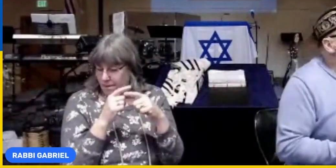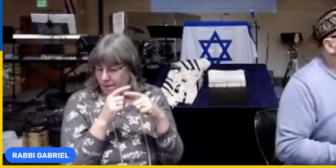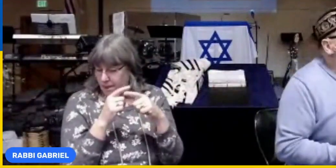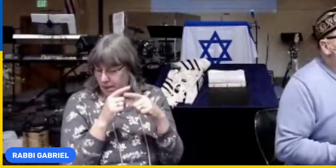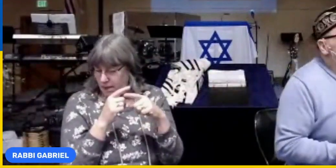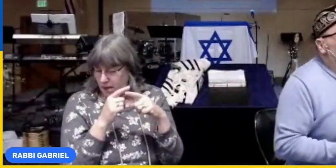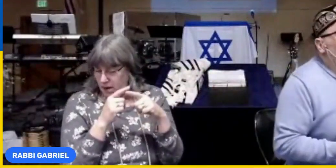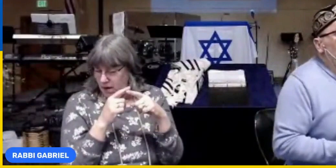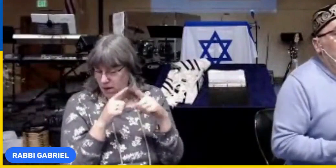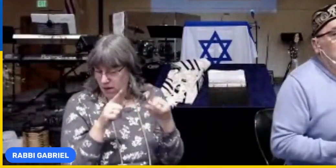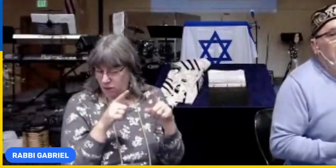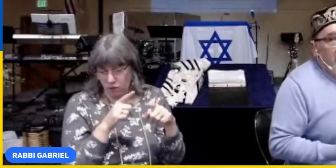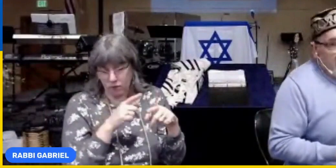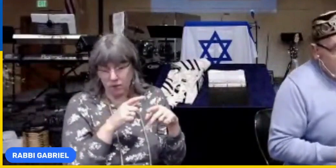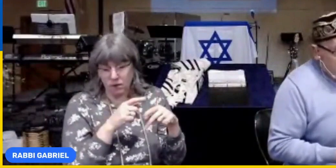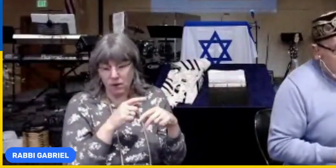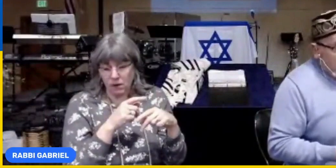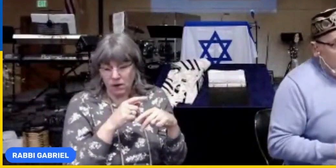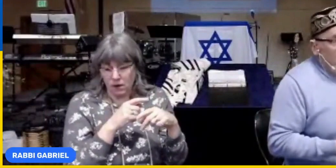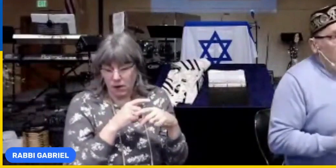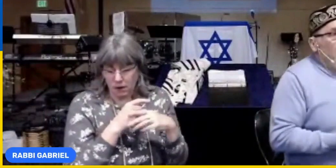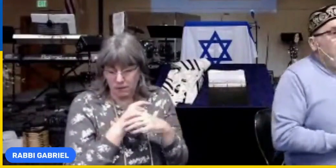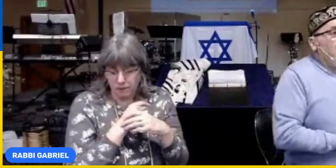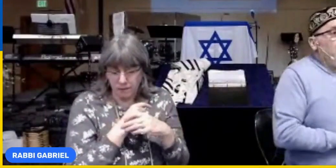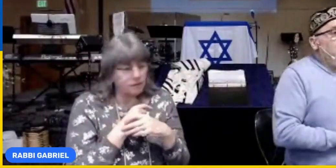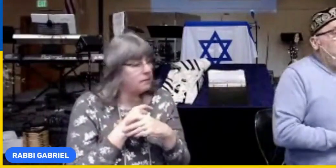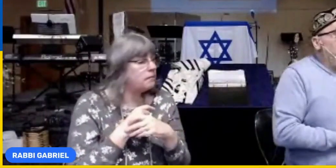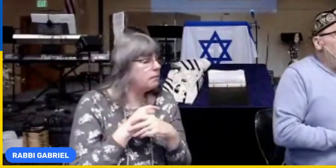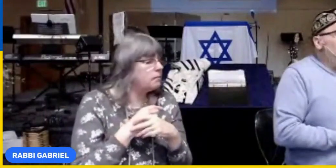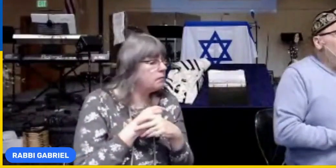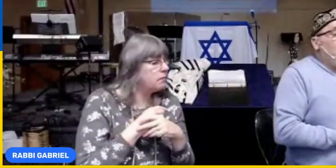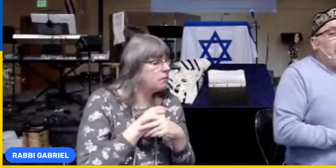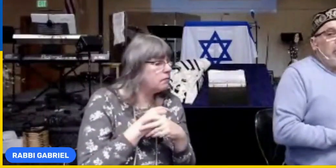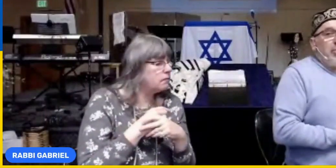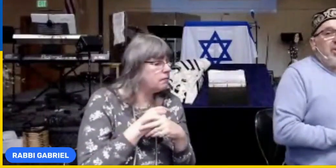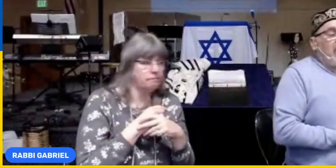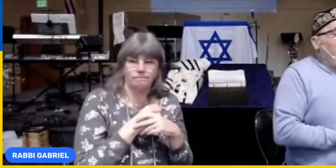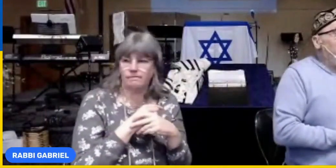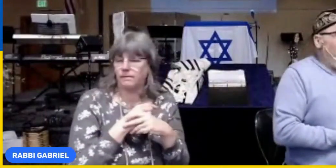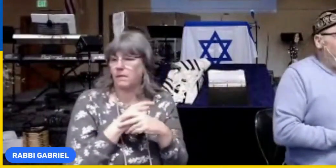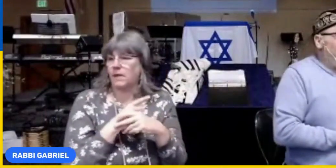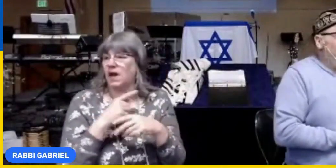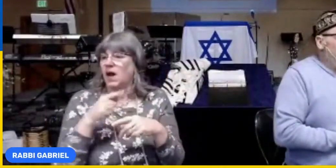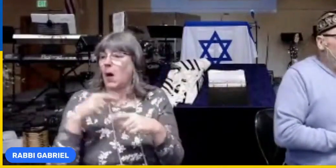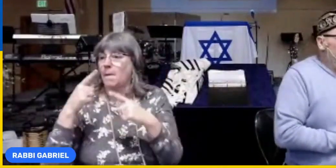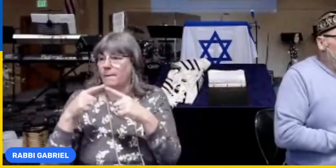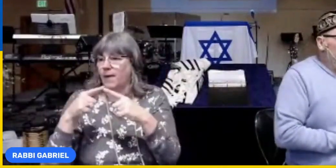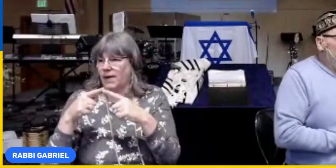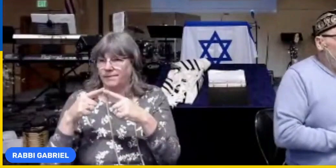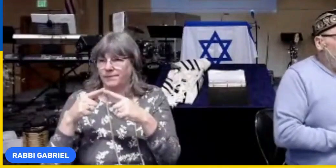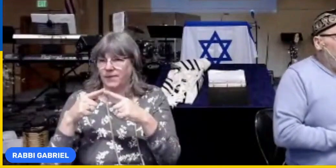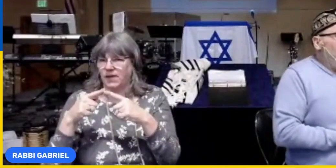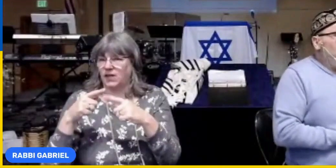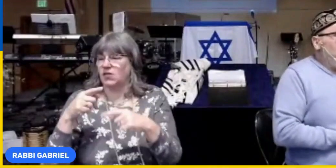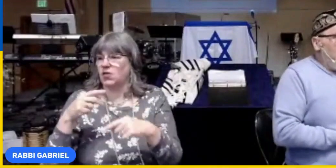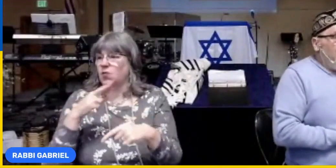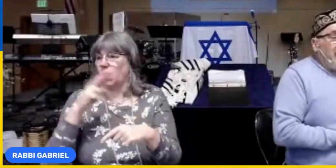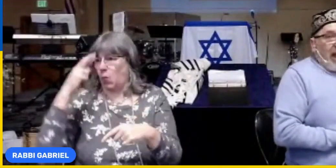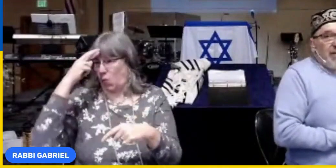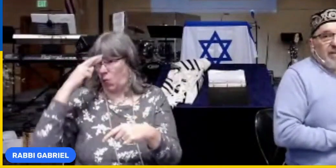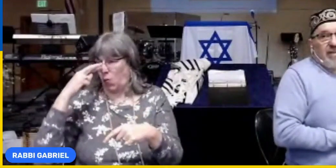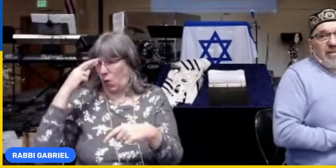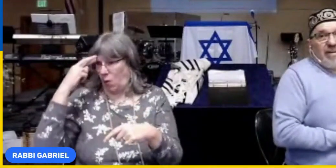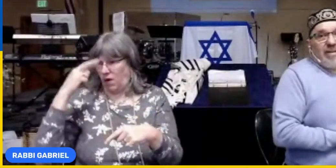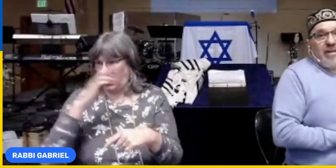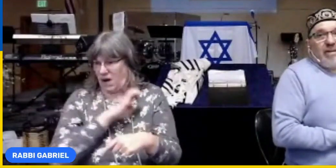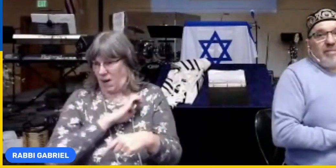called Fiscus Judaicus. It means Jewish tax. You pay